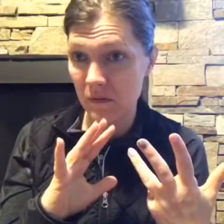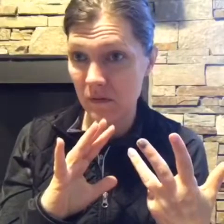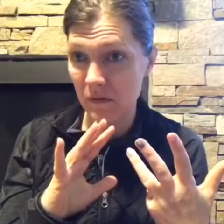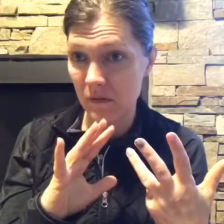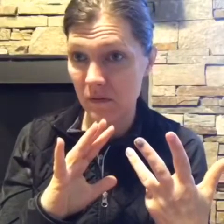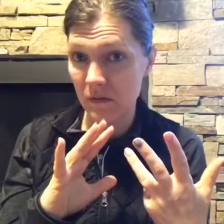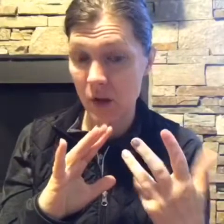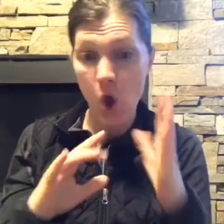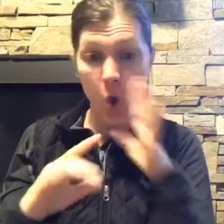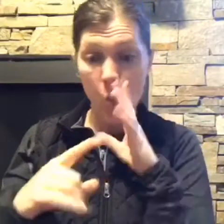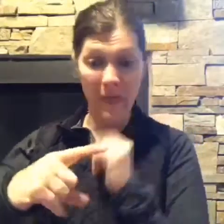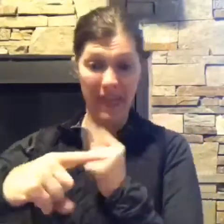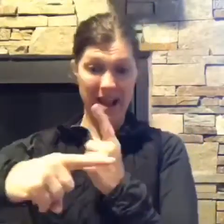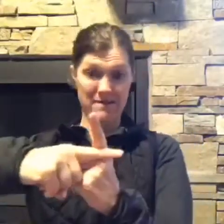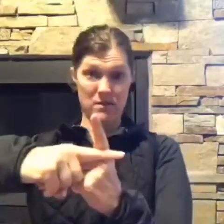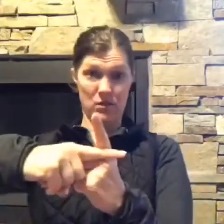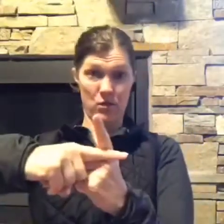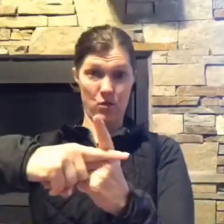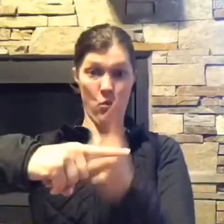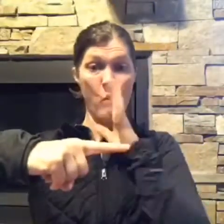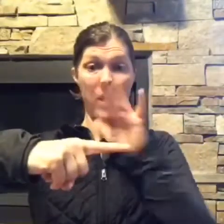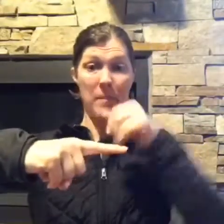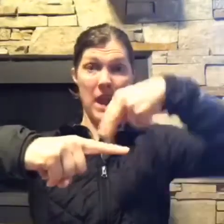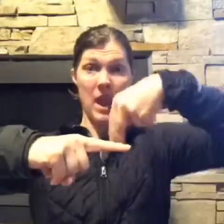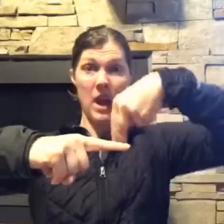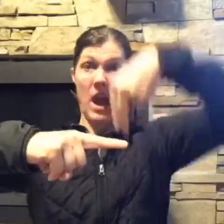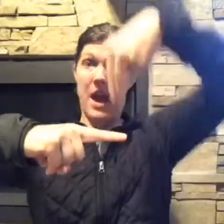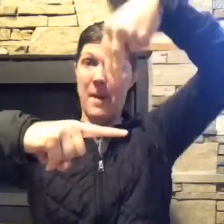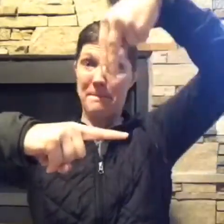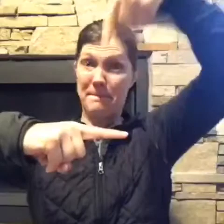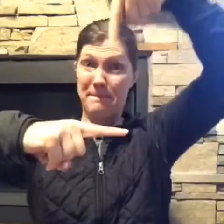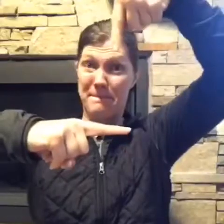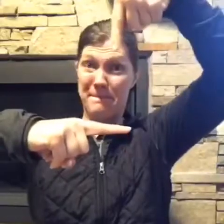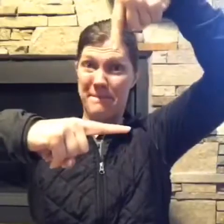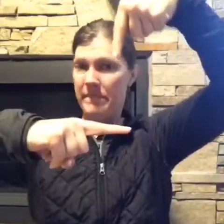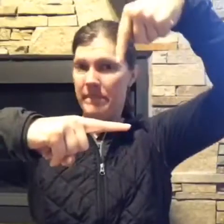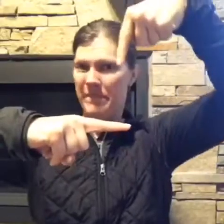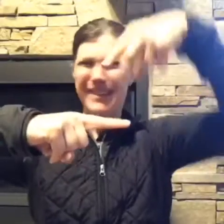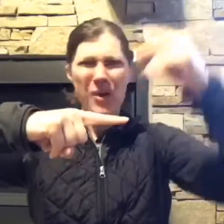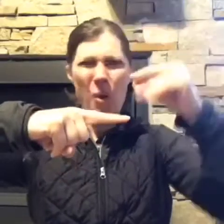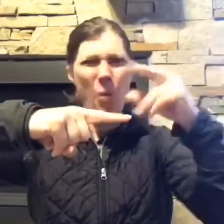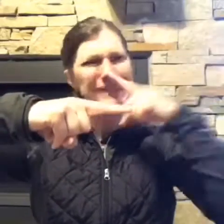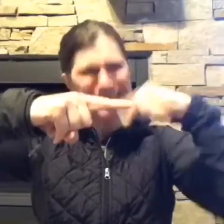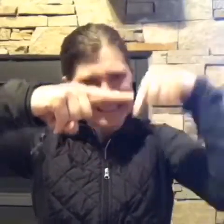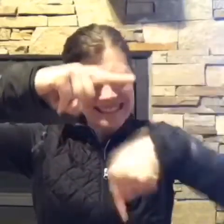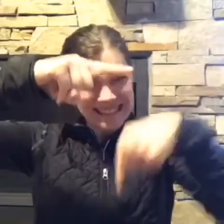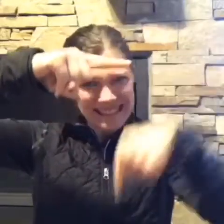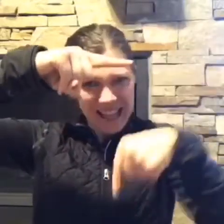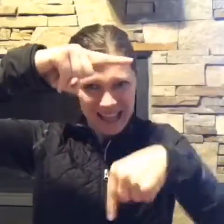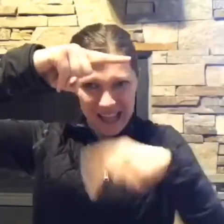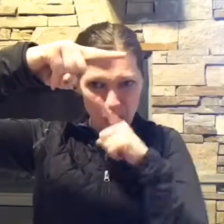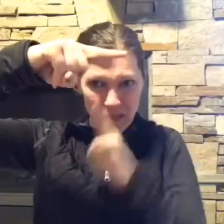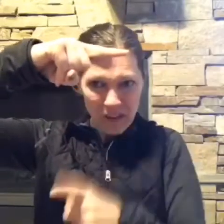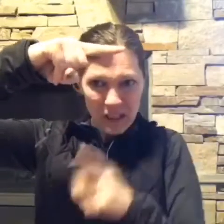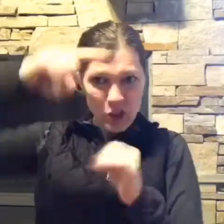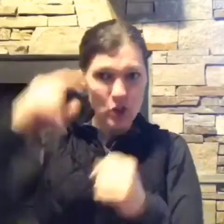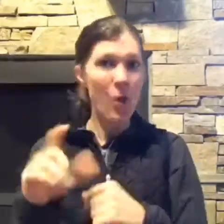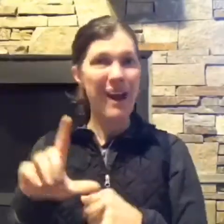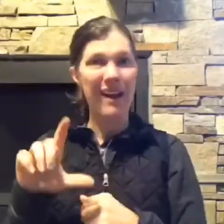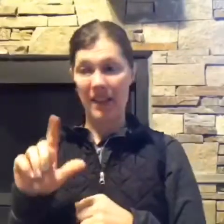Does it go up if your c value is negative? No, it doesn't go up, it goes down. How about this one? This parabola didn't move up or